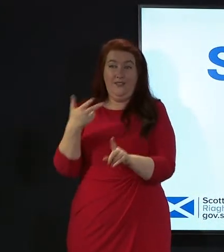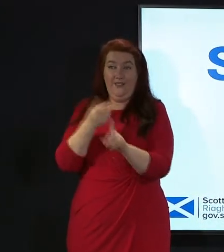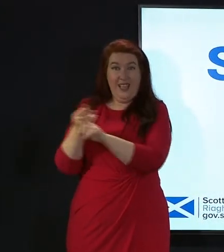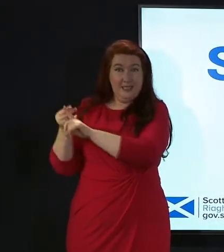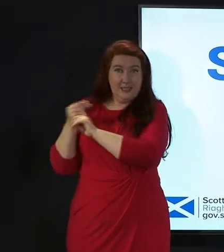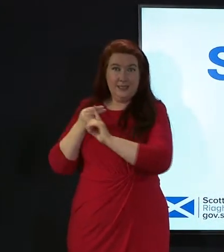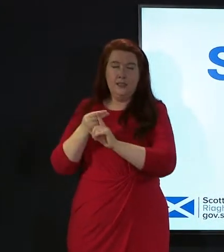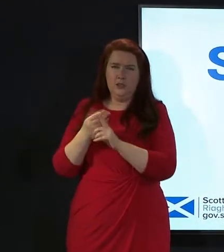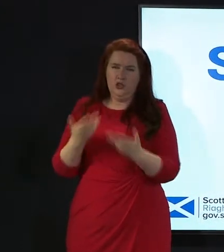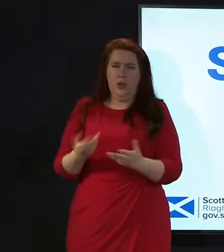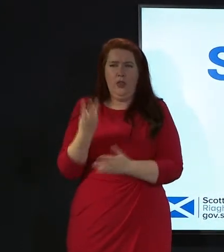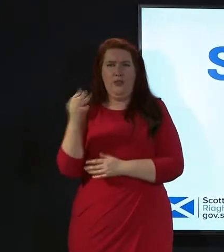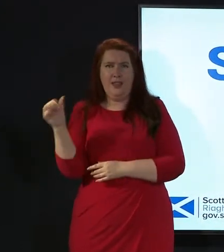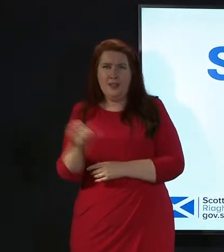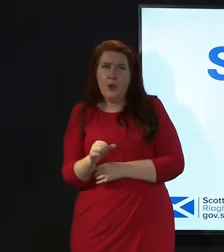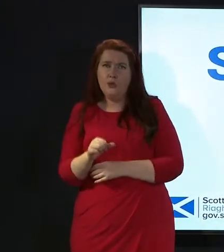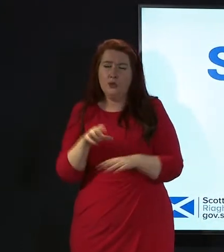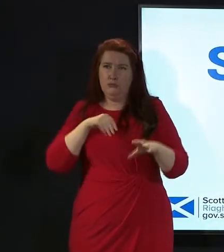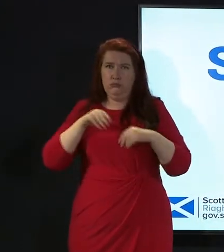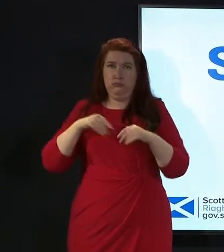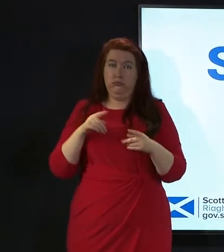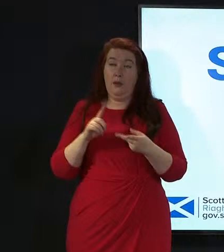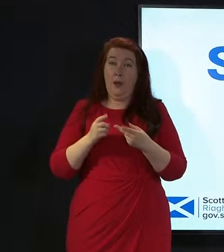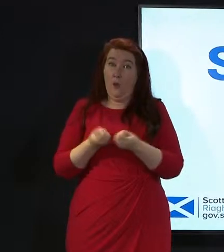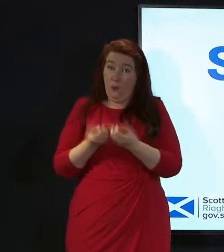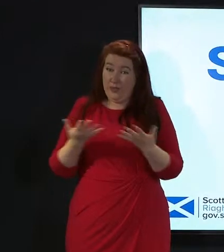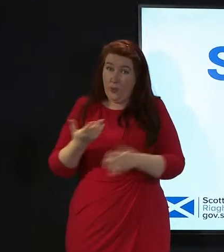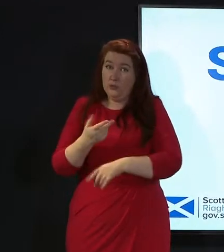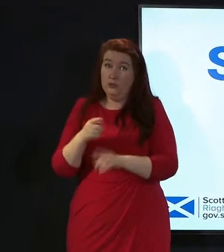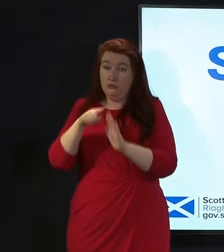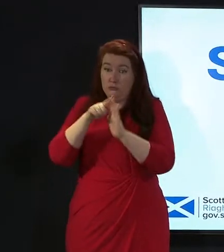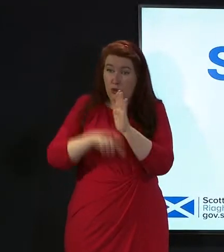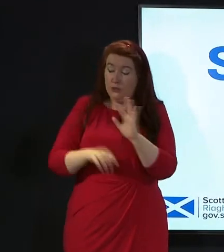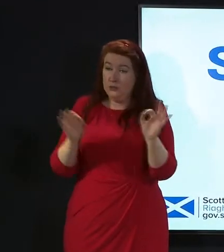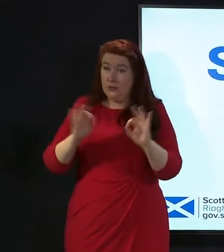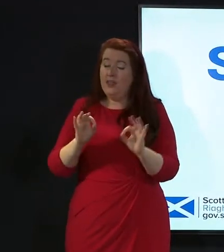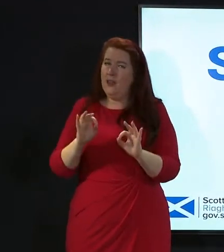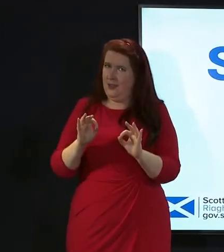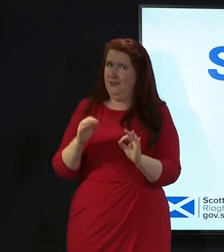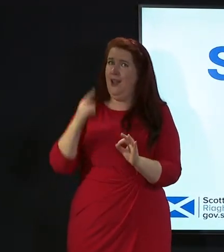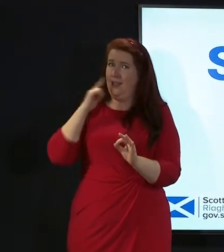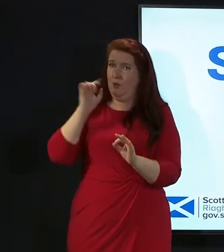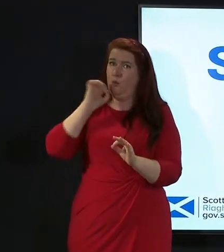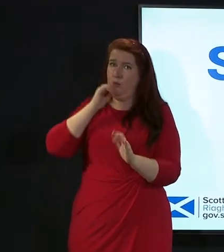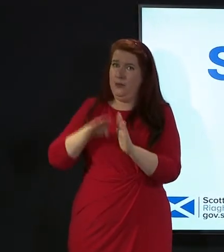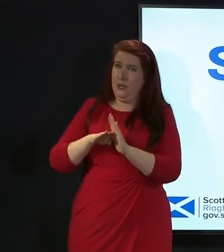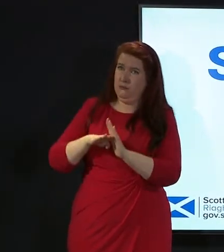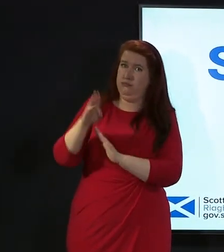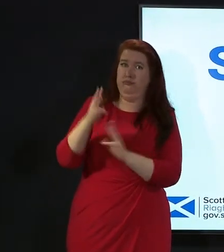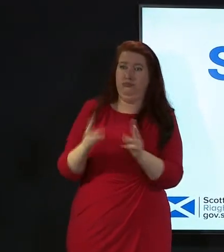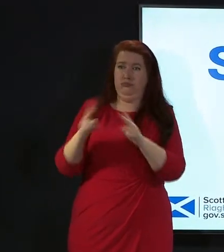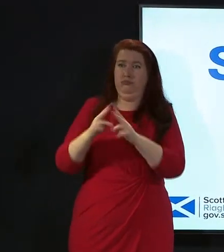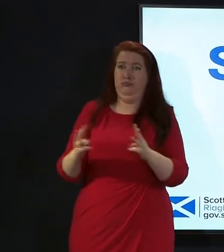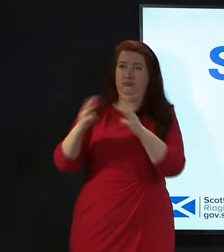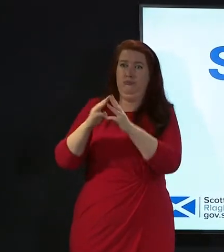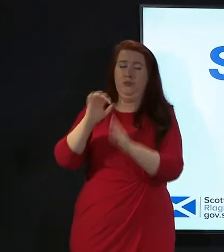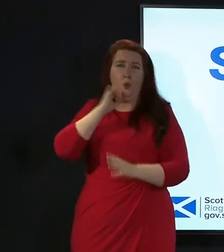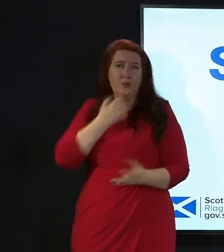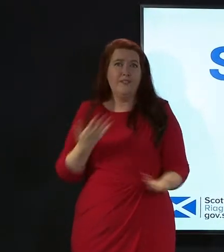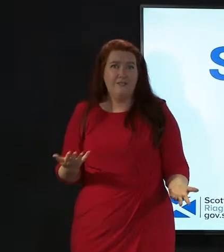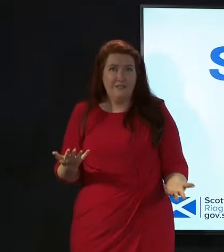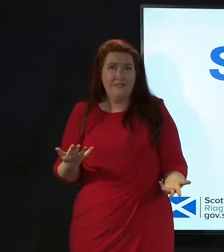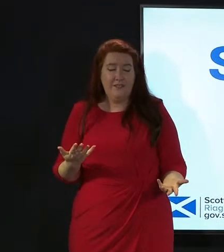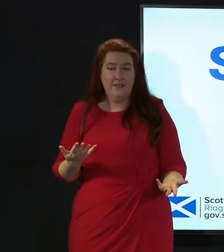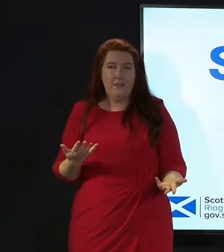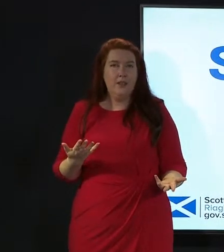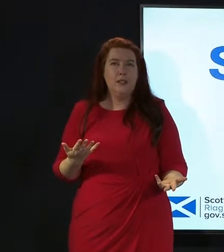that we're reporting right now, I don't know what they would be, but with no restrictions in place, they would probably be several times that. So the context